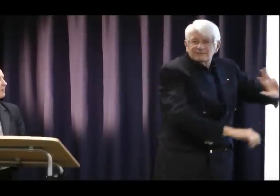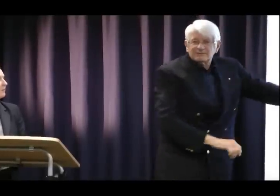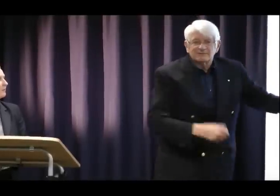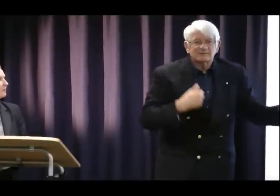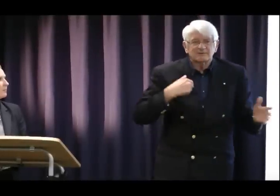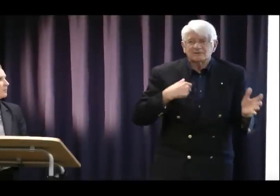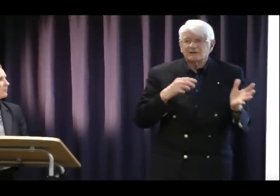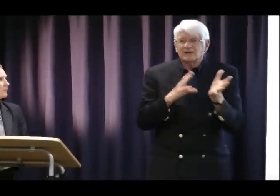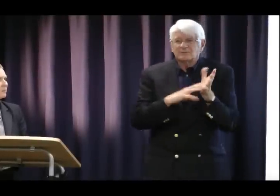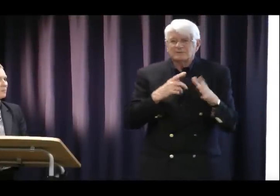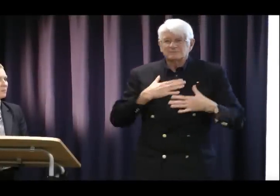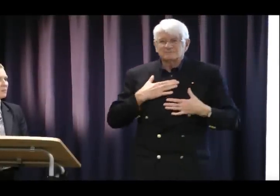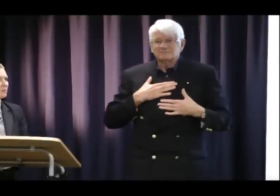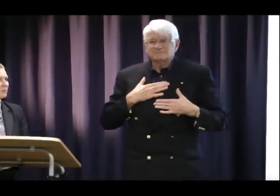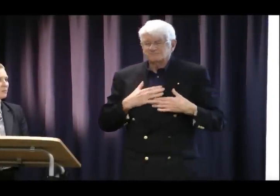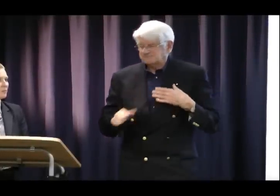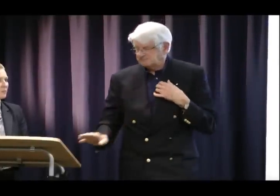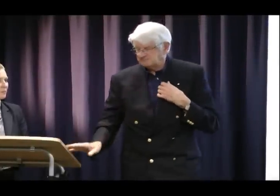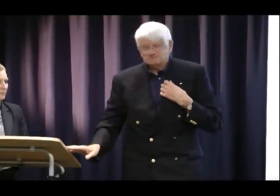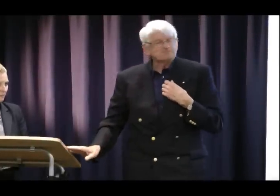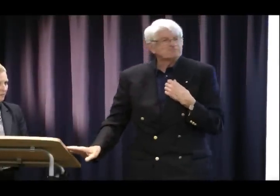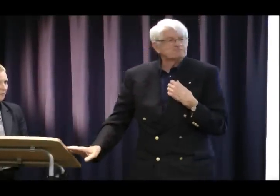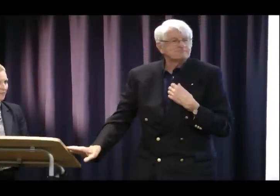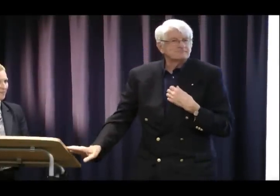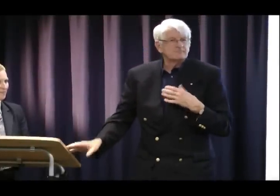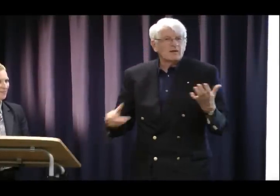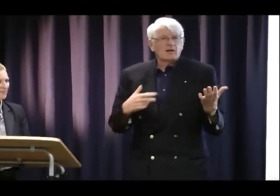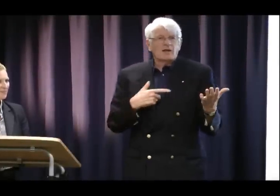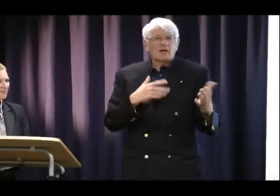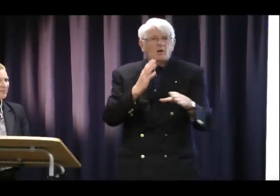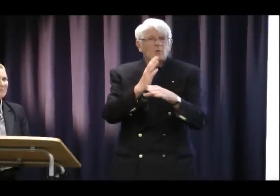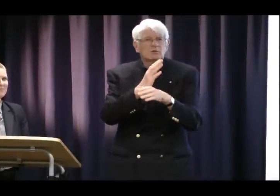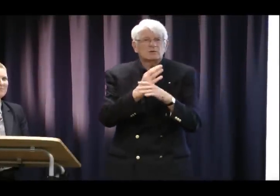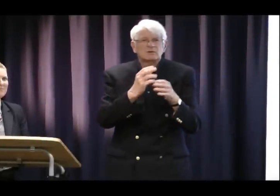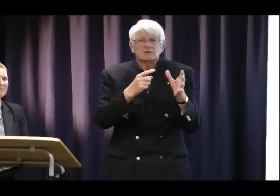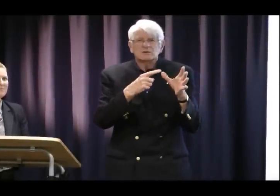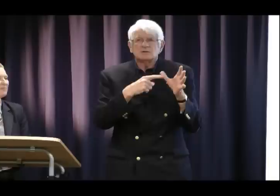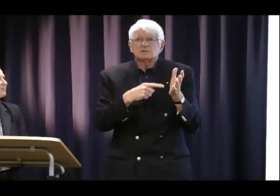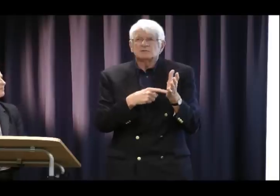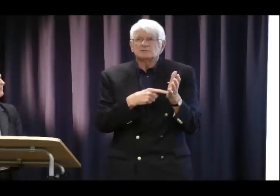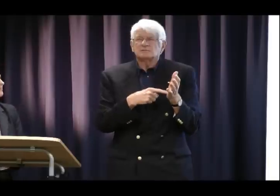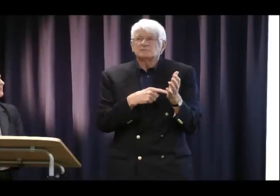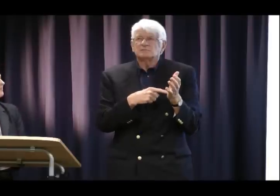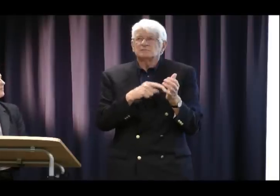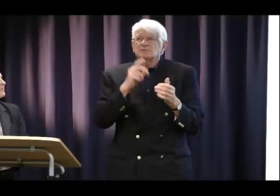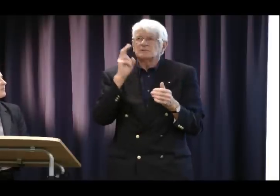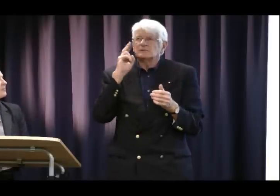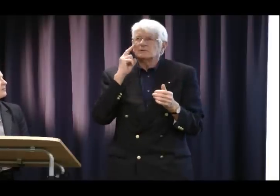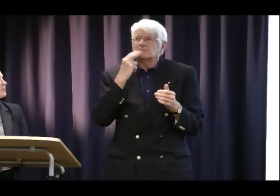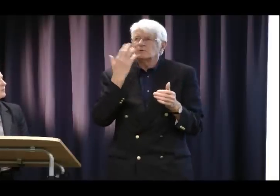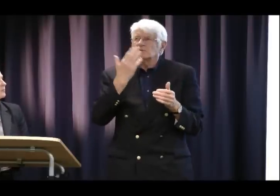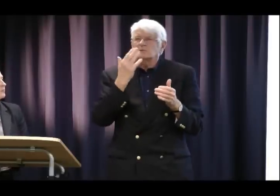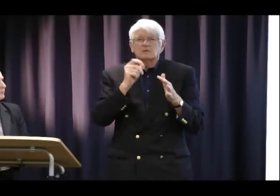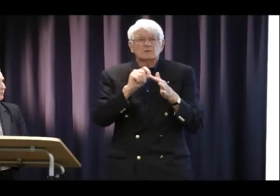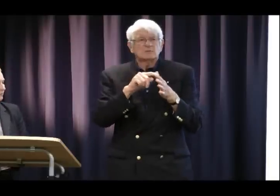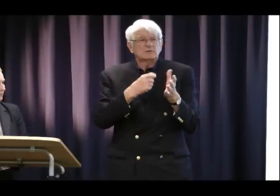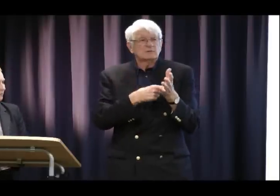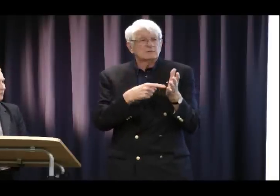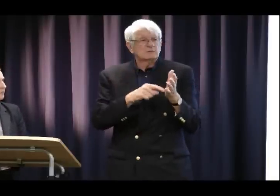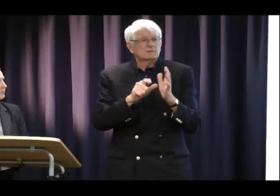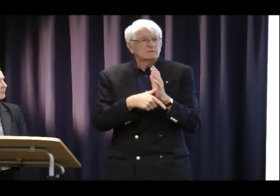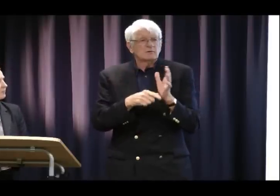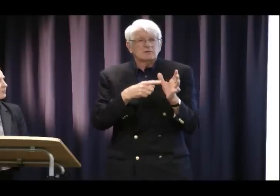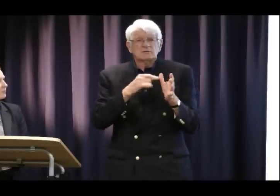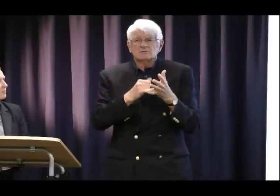So I'm going to take my President of VicDeaf hat off, and I'm just Mac Adam at the moment. And I work